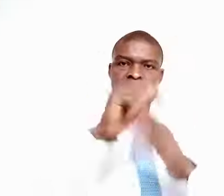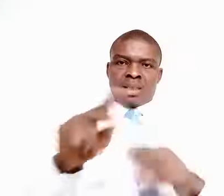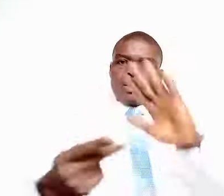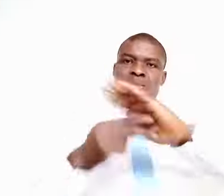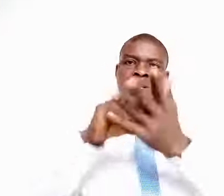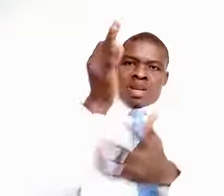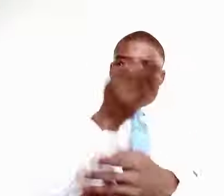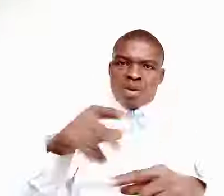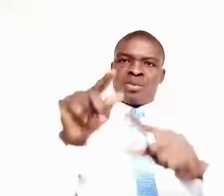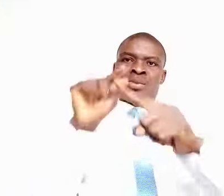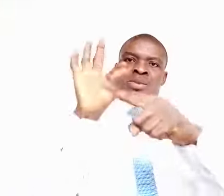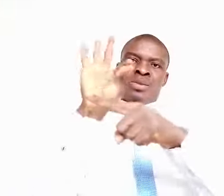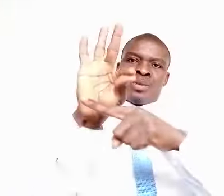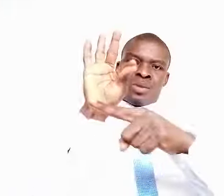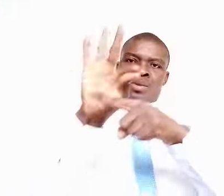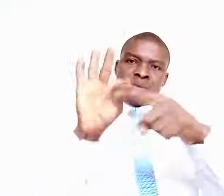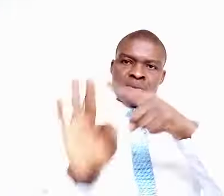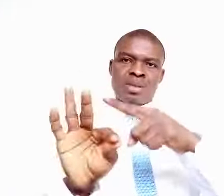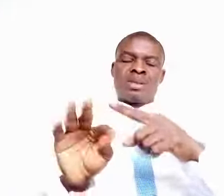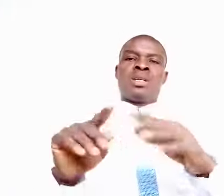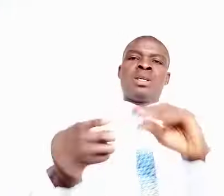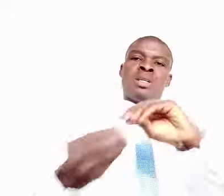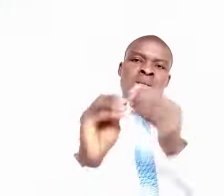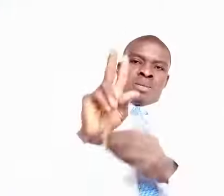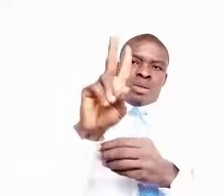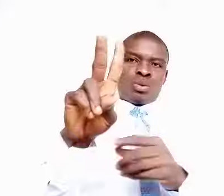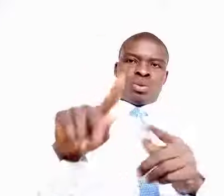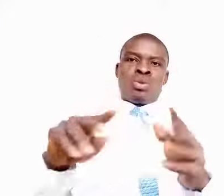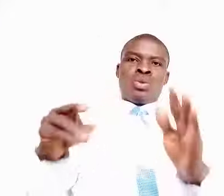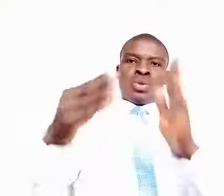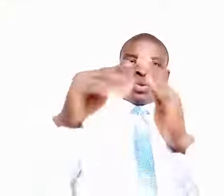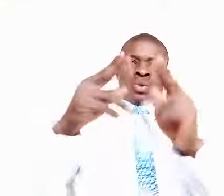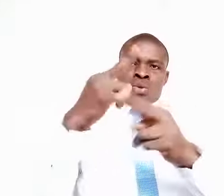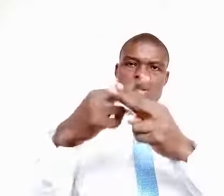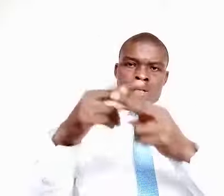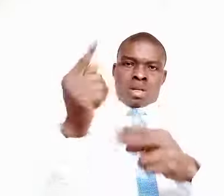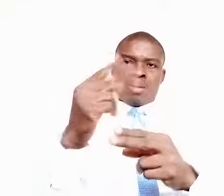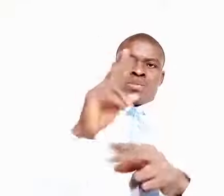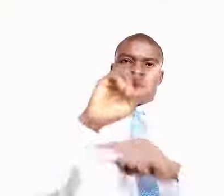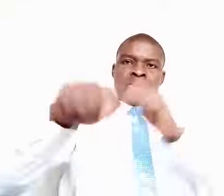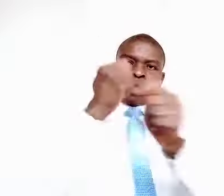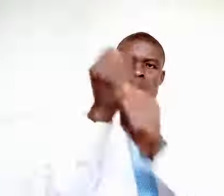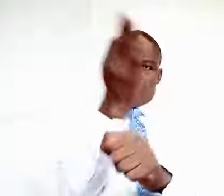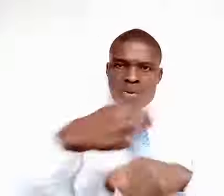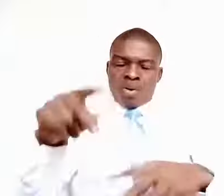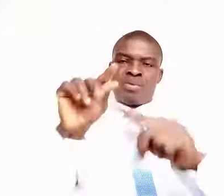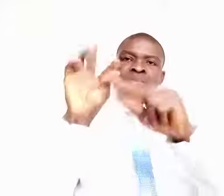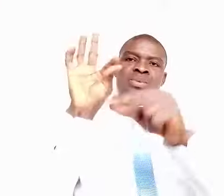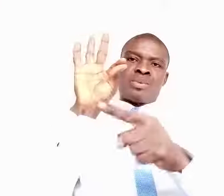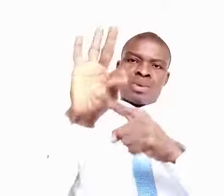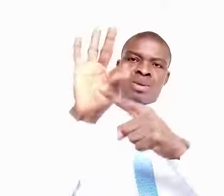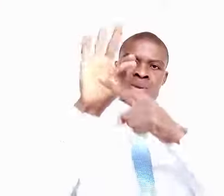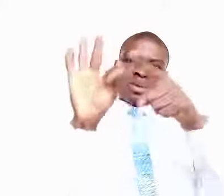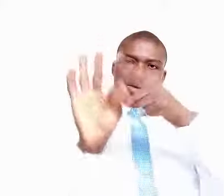fractions. 2. Name types of fraction. 3. Convert improper fractions